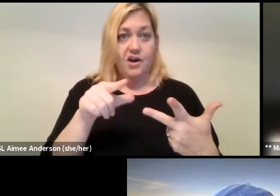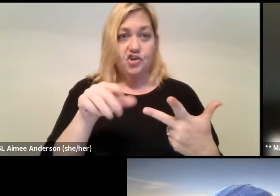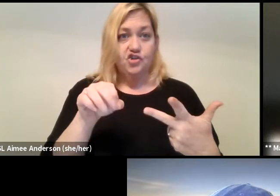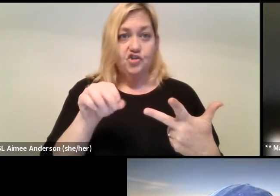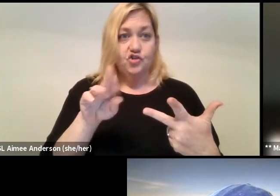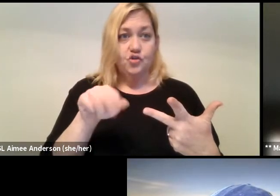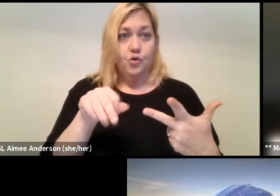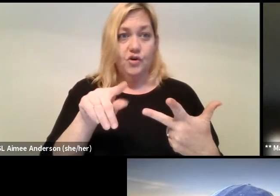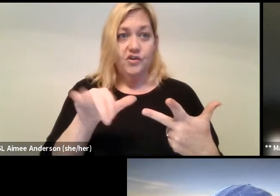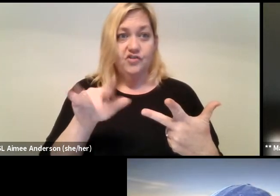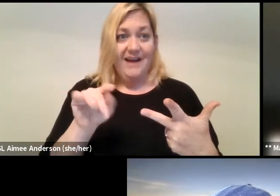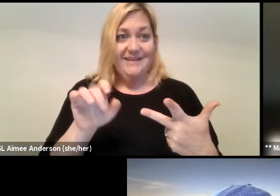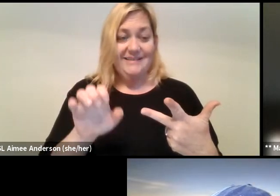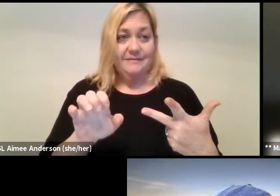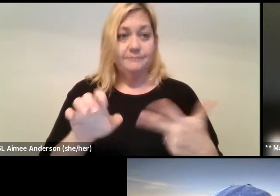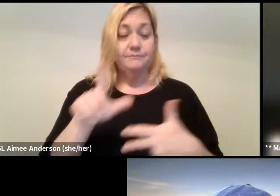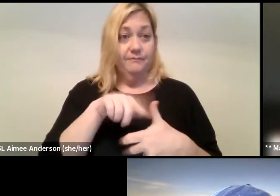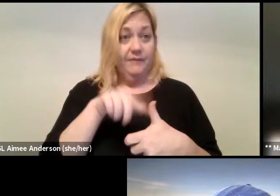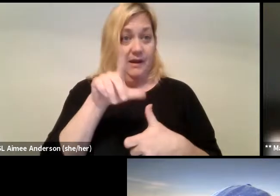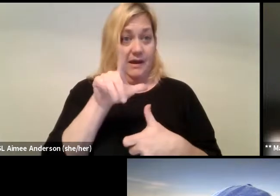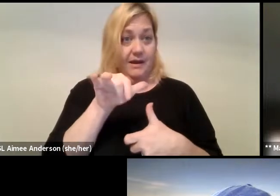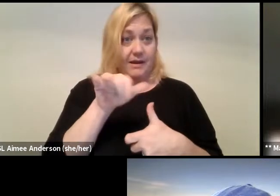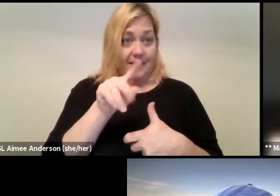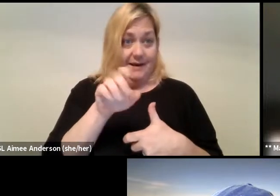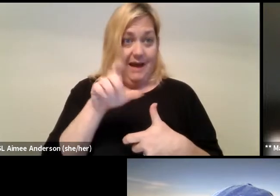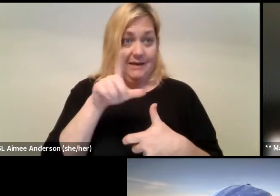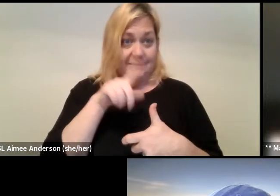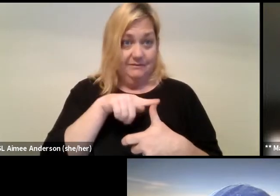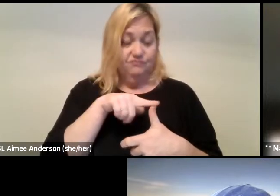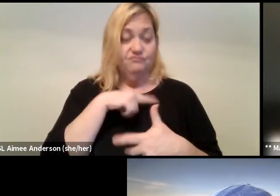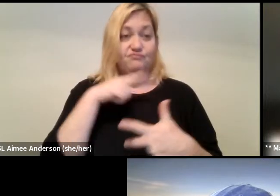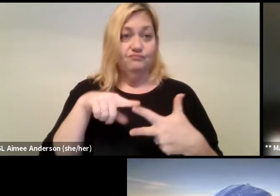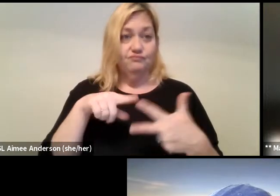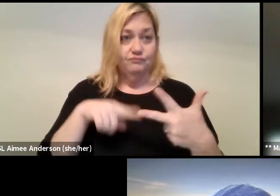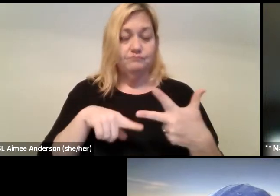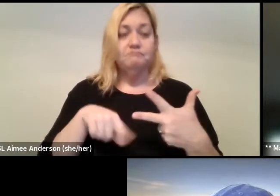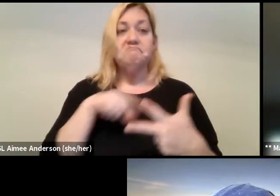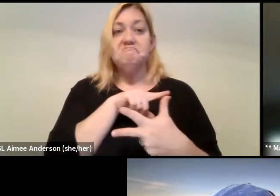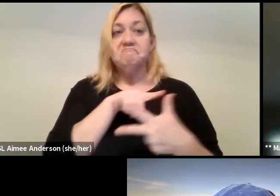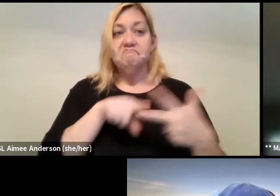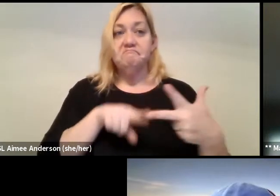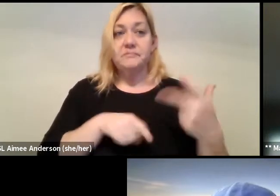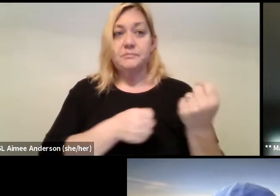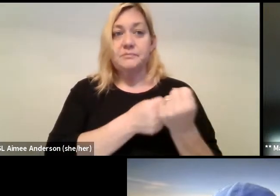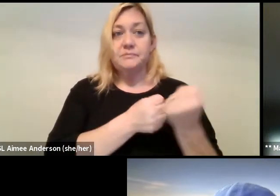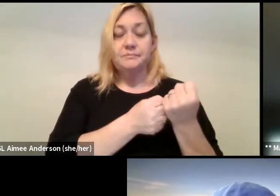I see Lynette Henley, Sasha Bittner, and Georgette Bradley.